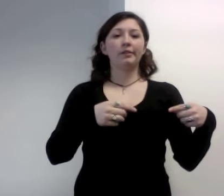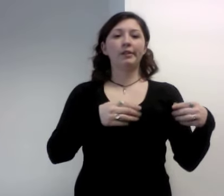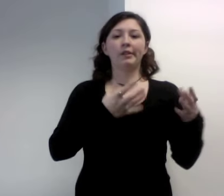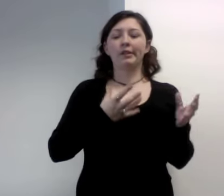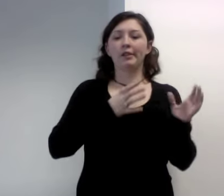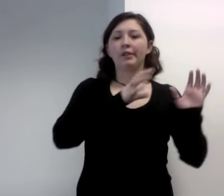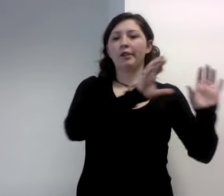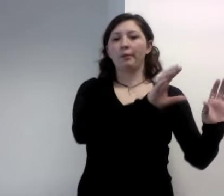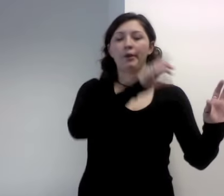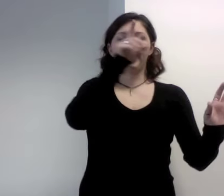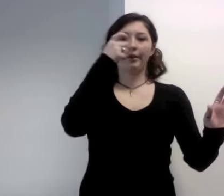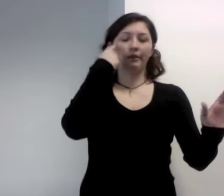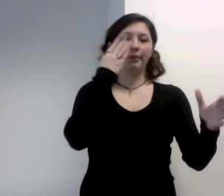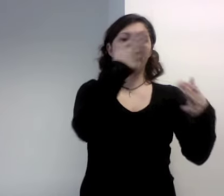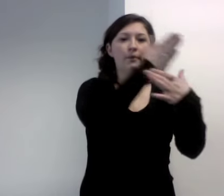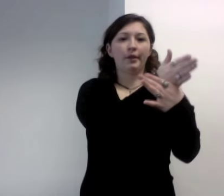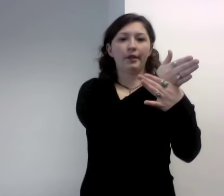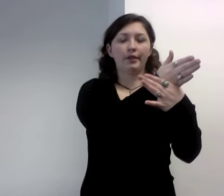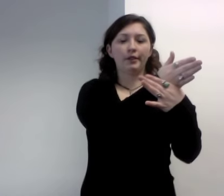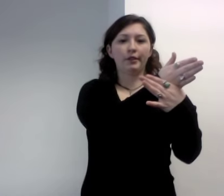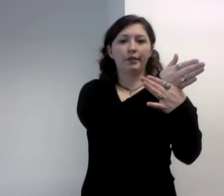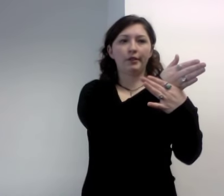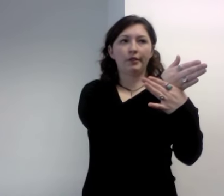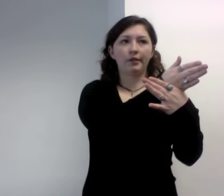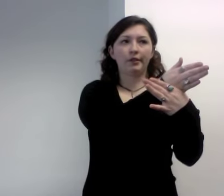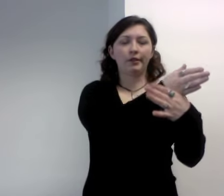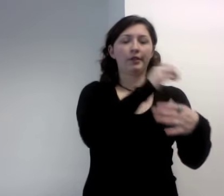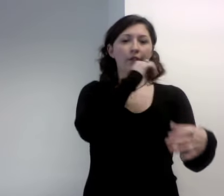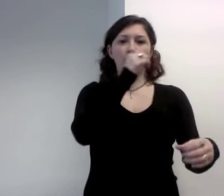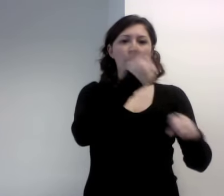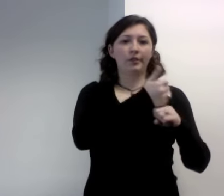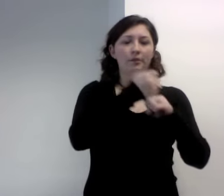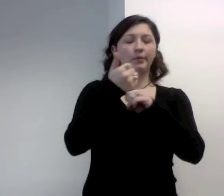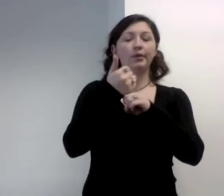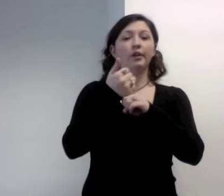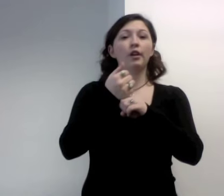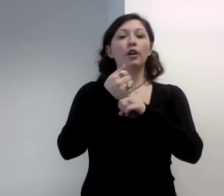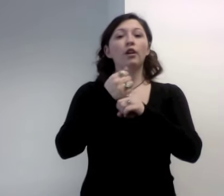regulation. So we will prepare this debate tomorrow